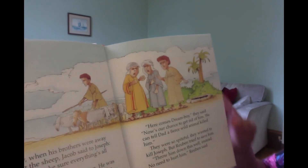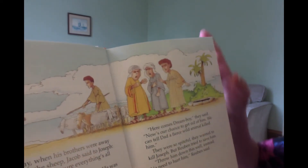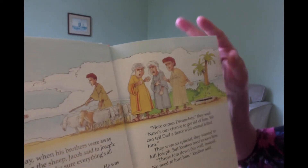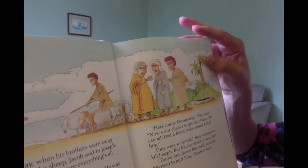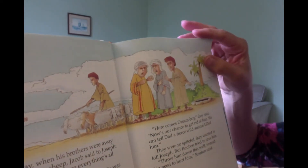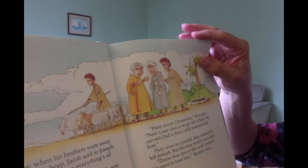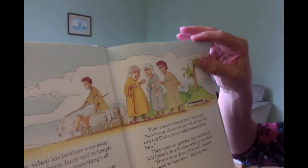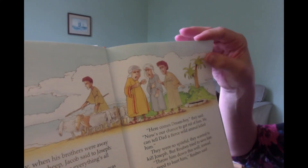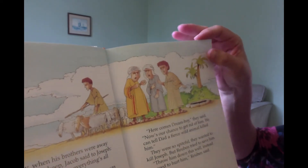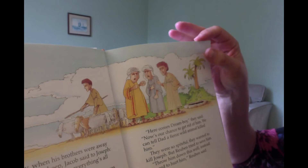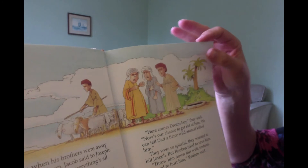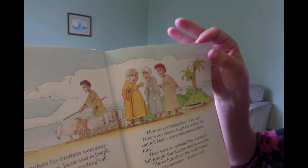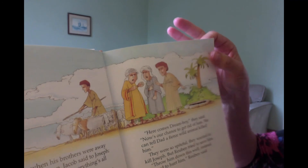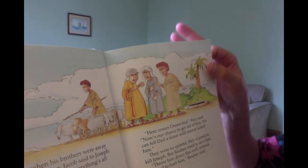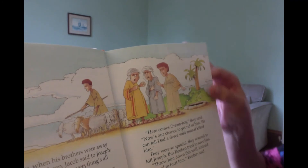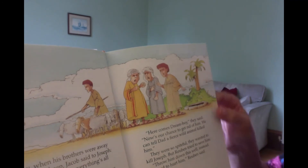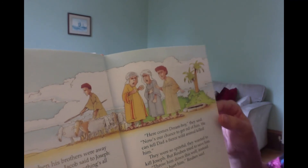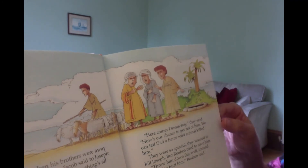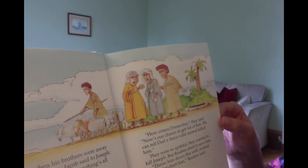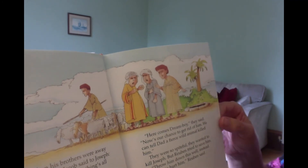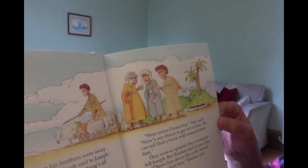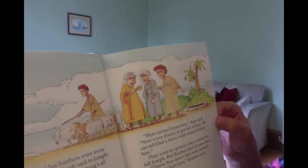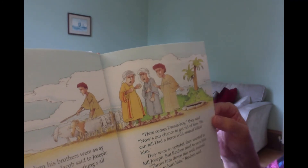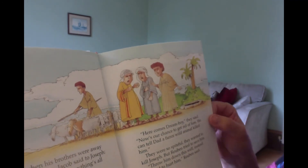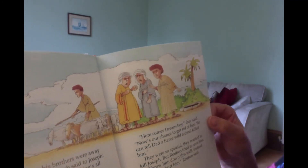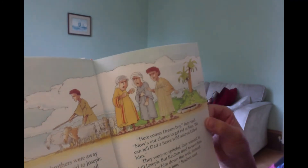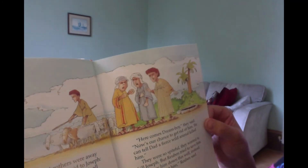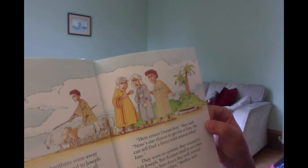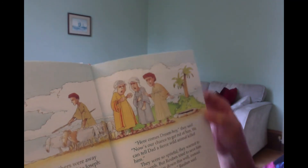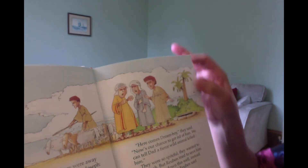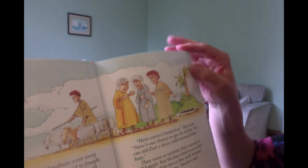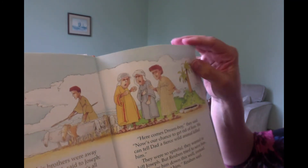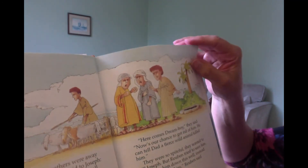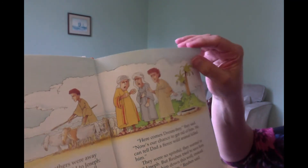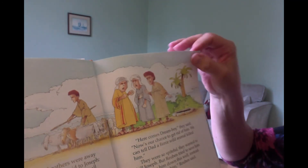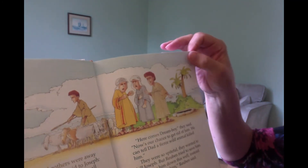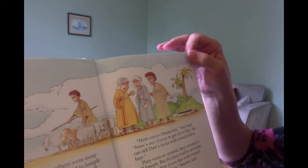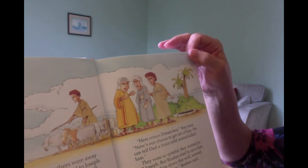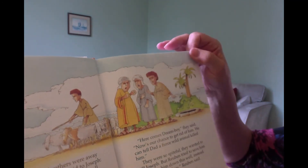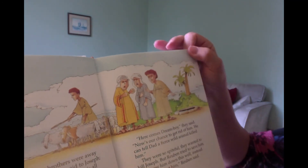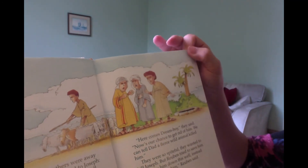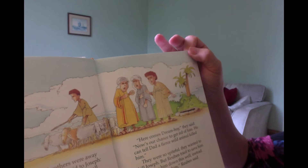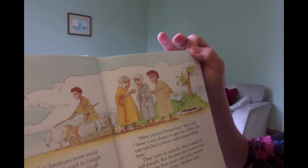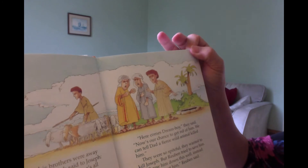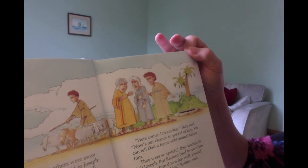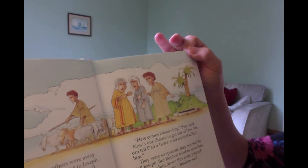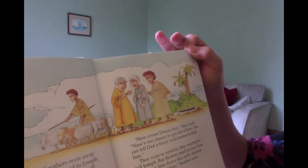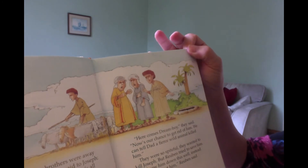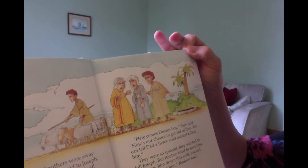"Here comes Dream Boy," they said. "Now's our chance to get rid of him. We can call Dad